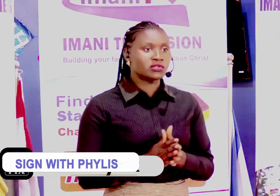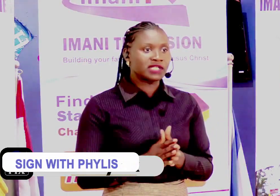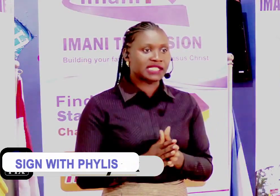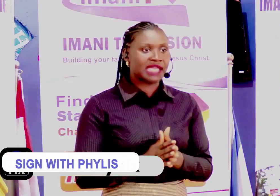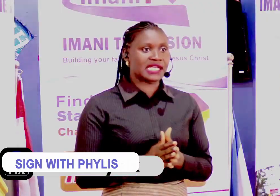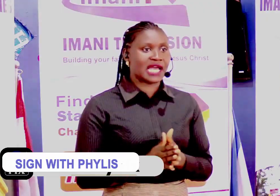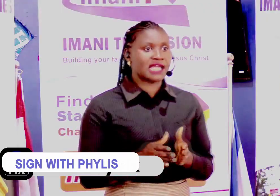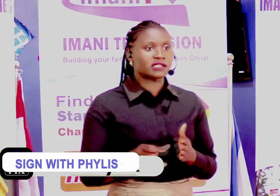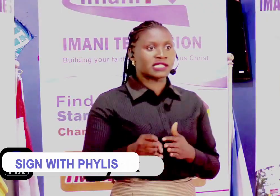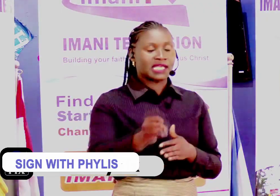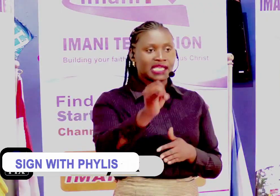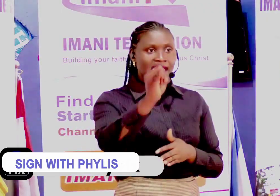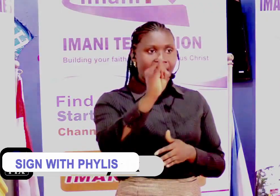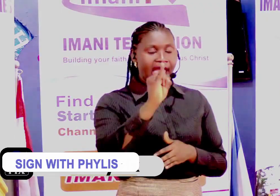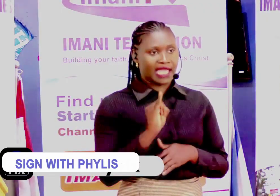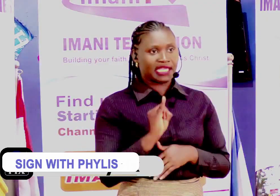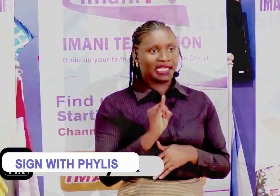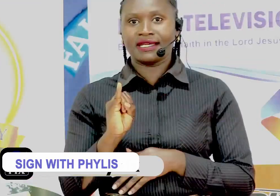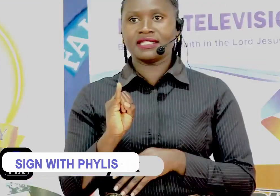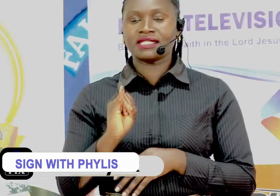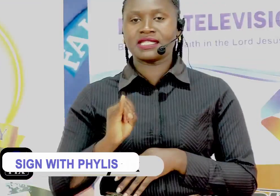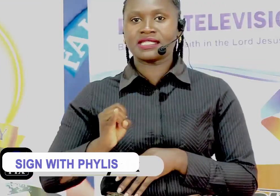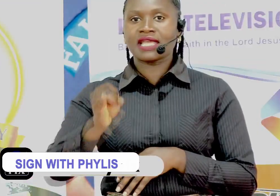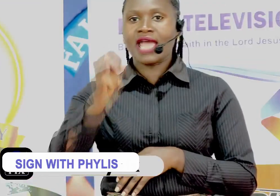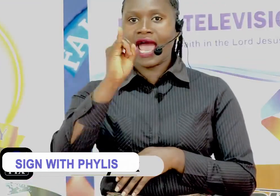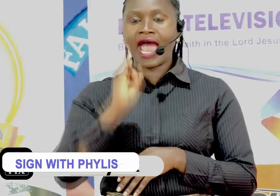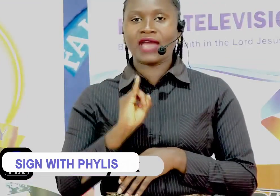sign I? So I said I. This is I.